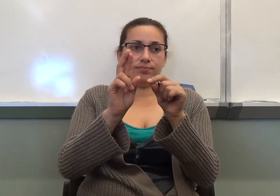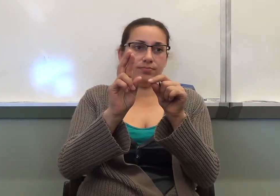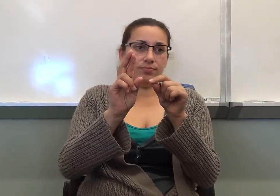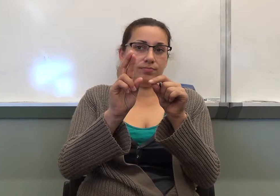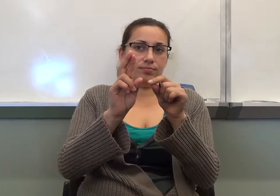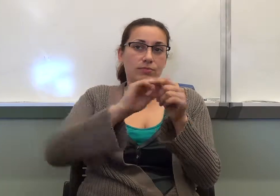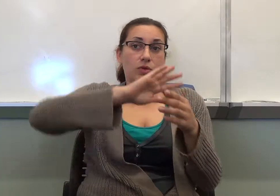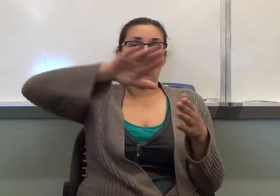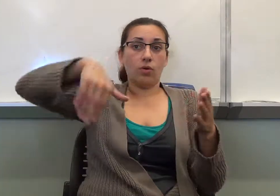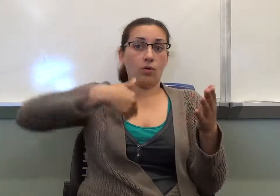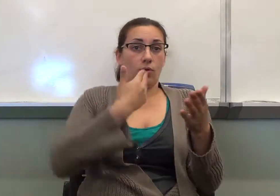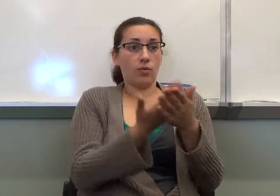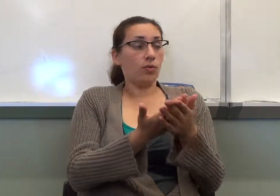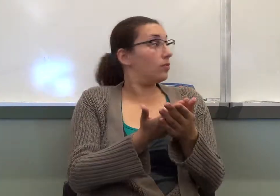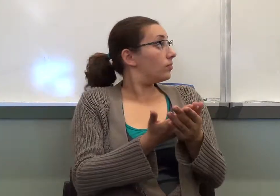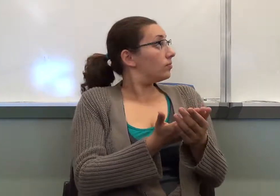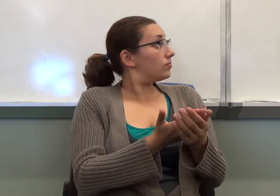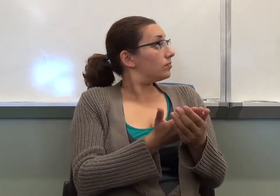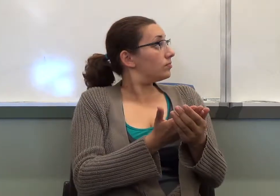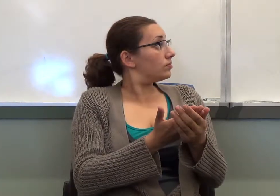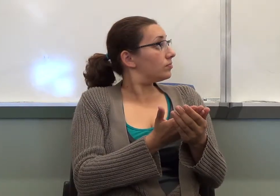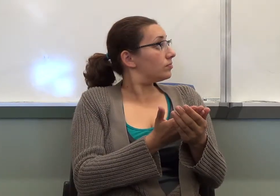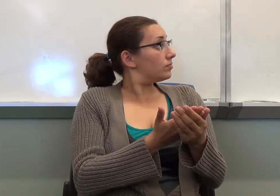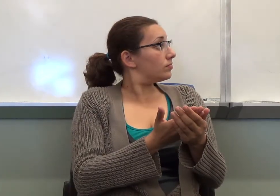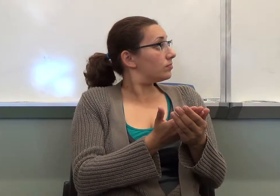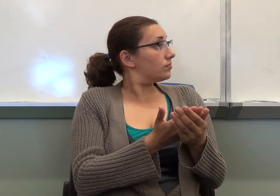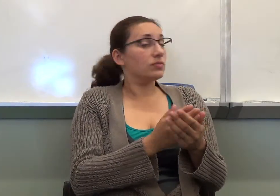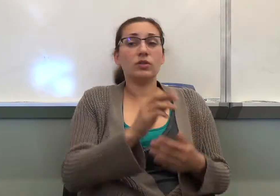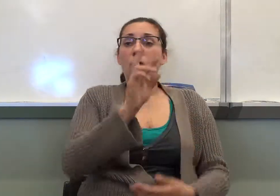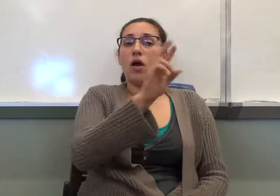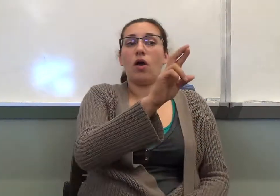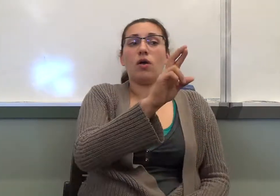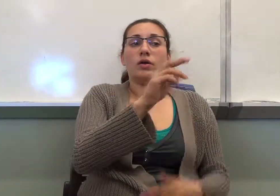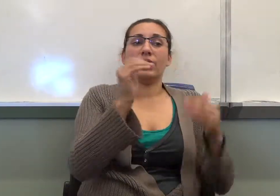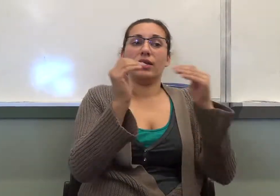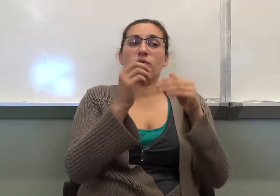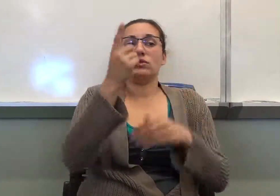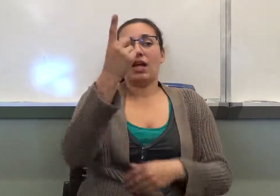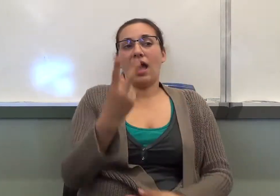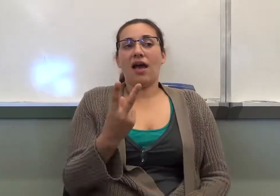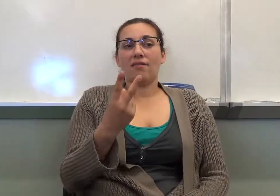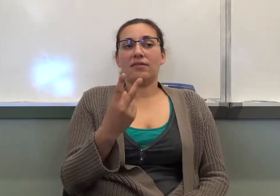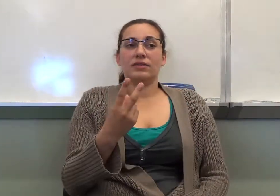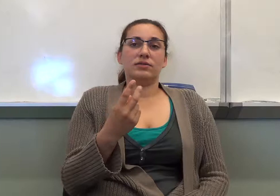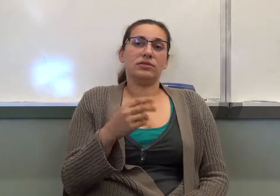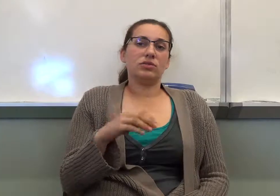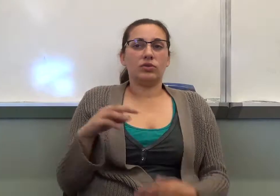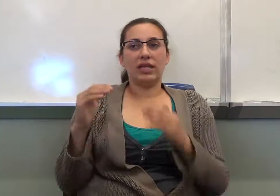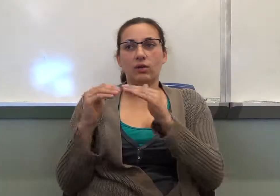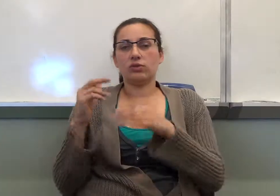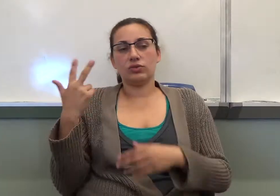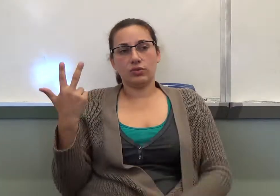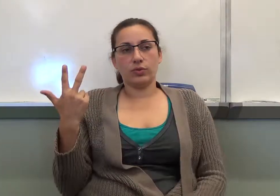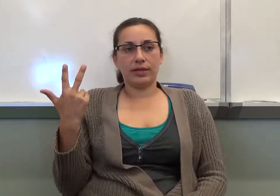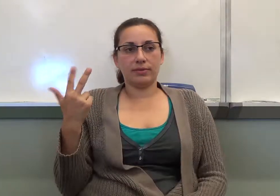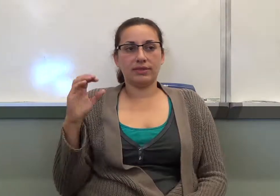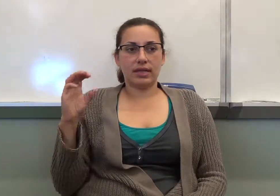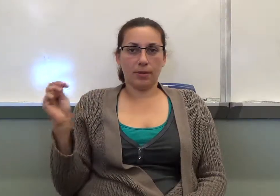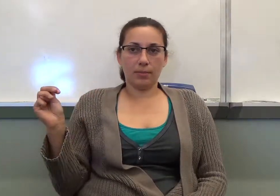is 6 centimeters, so this r has got to be half of that, which is 3 centimeters. All right, now we can go into